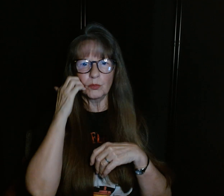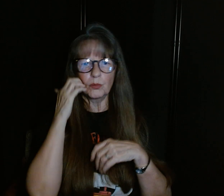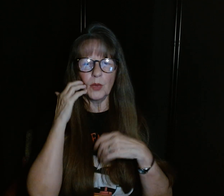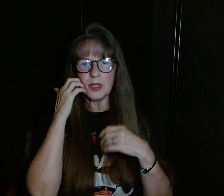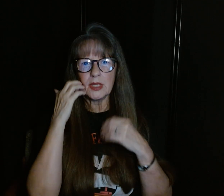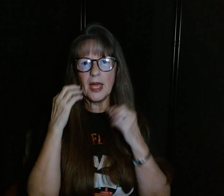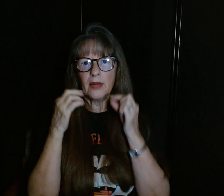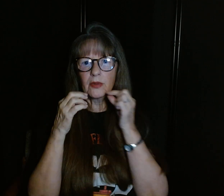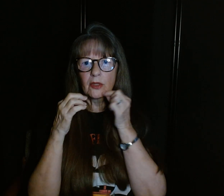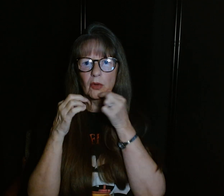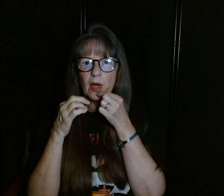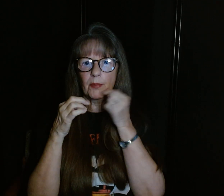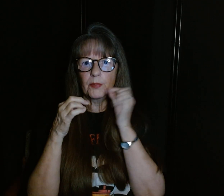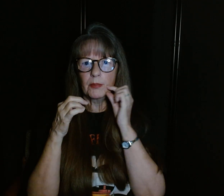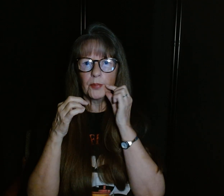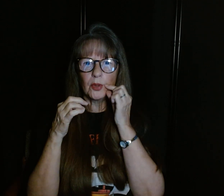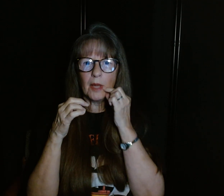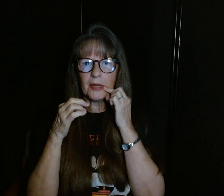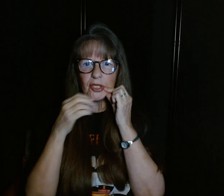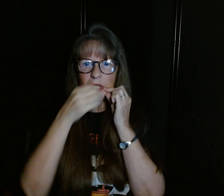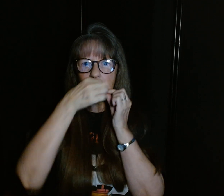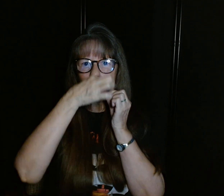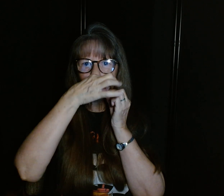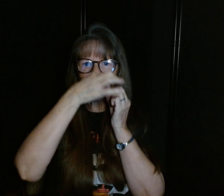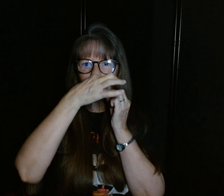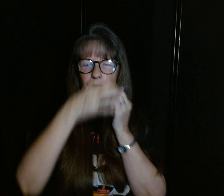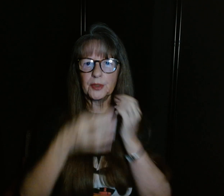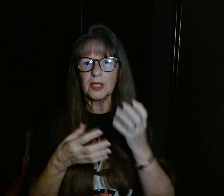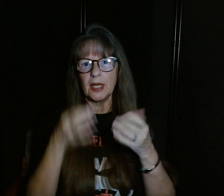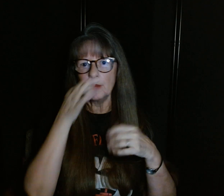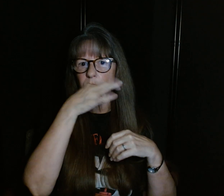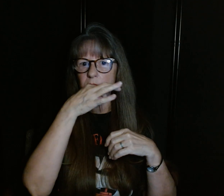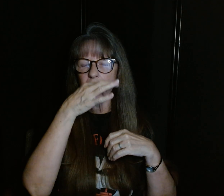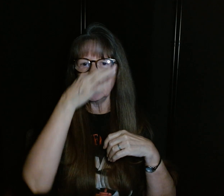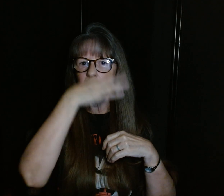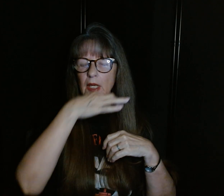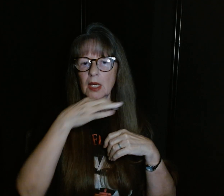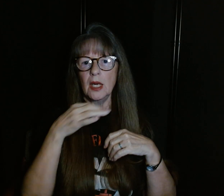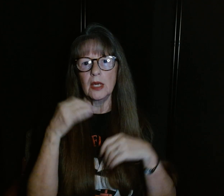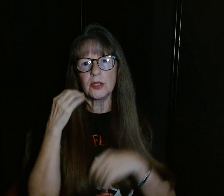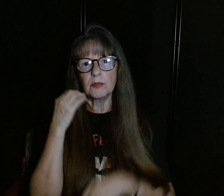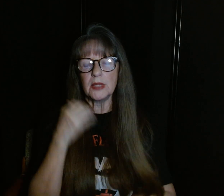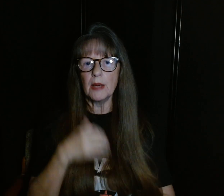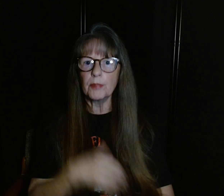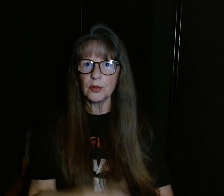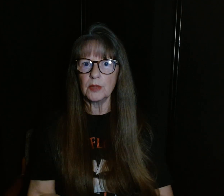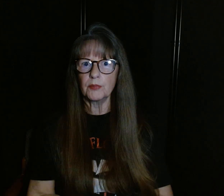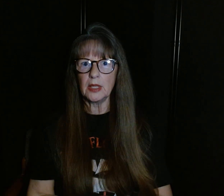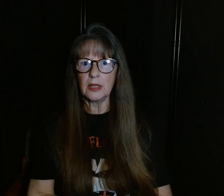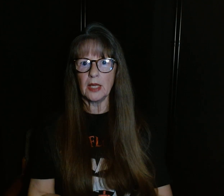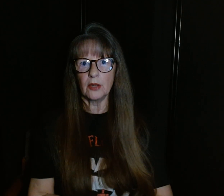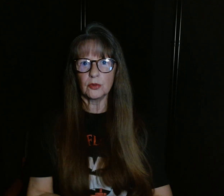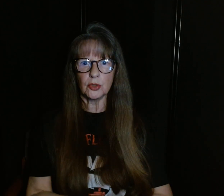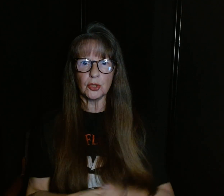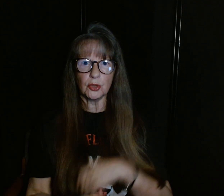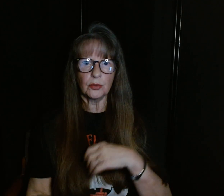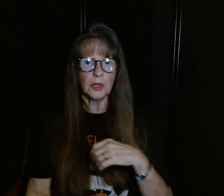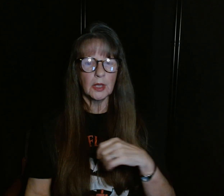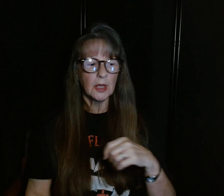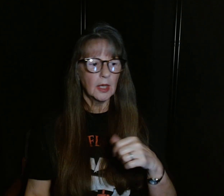what is that, I'll pull out my cheek and pretend like I'm putting in some dip or something like that, or to chew.